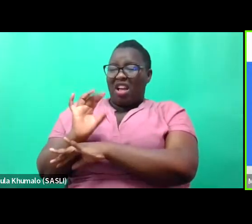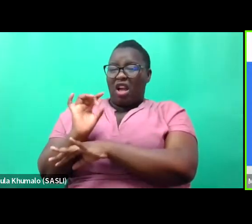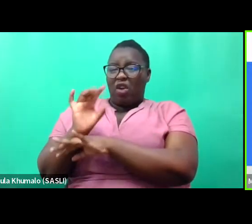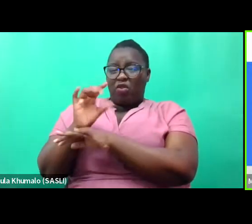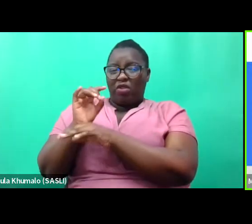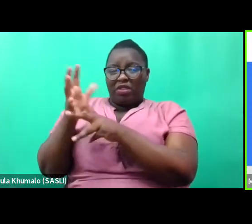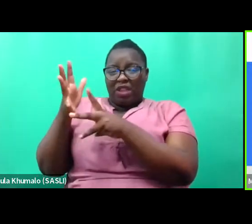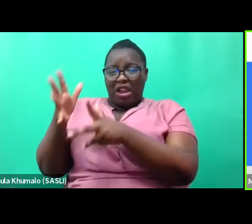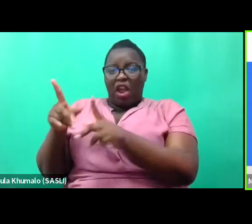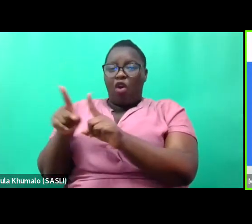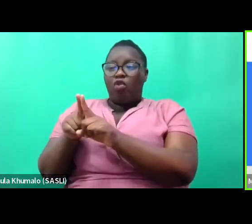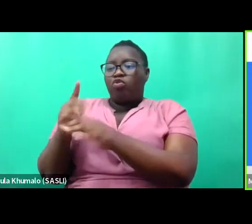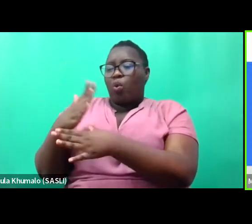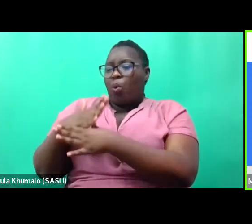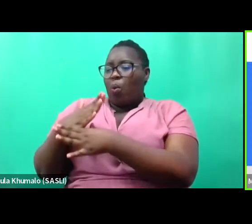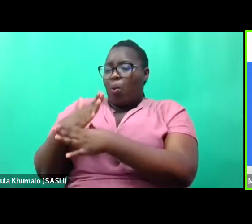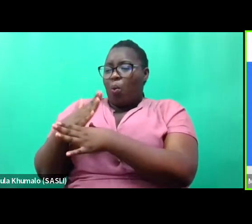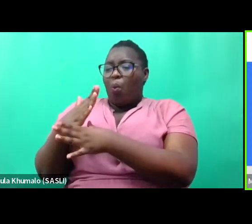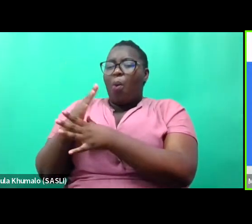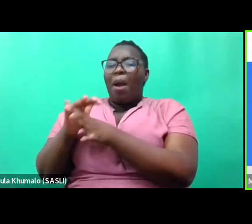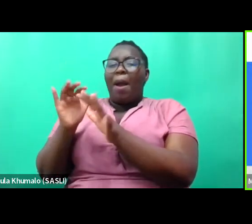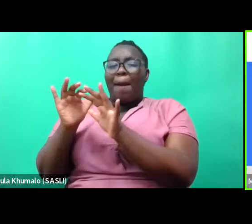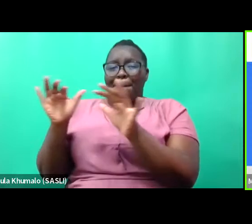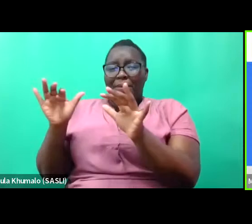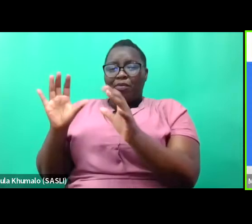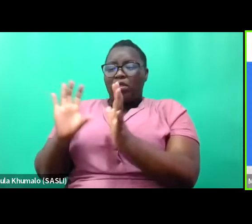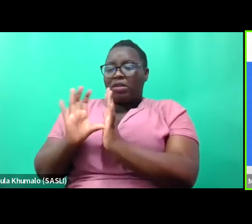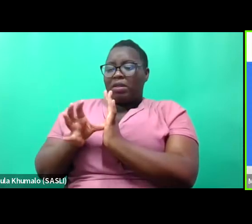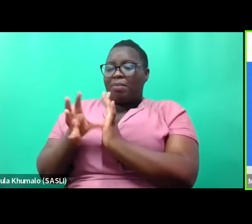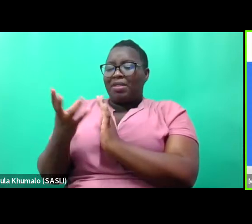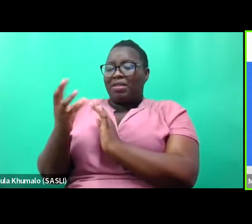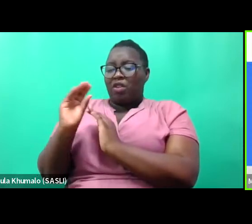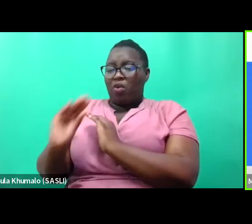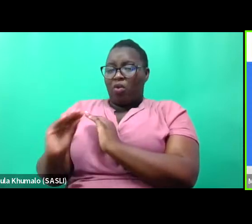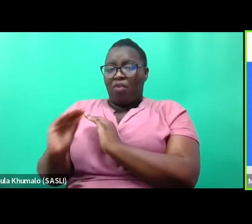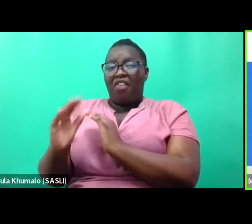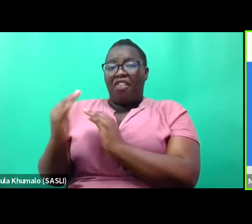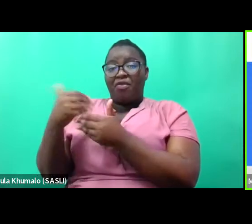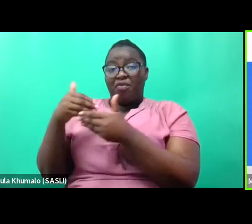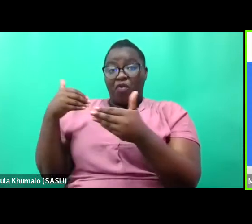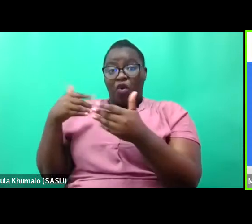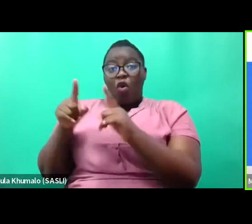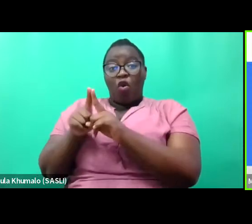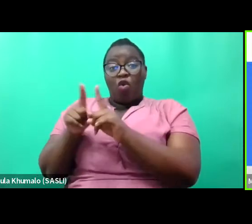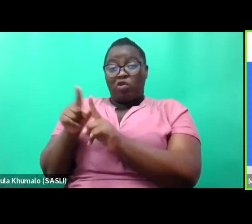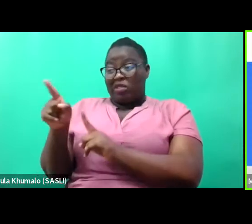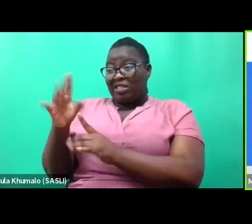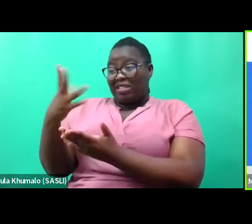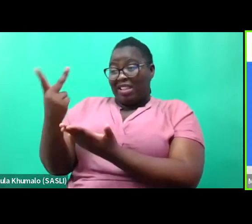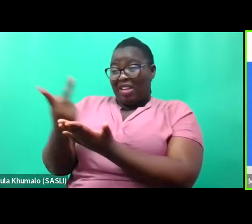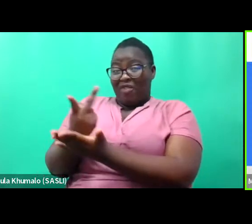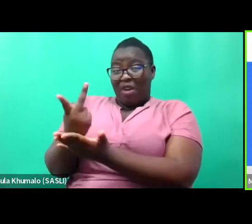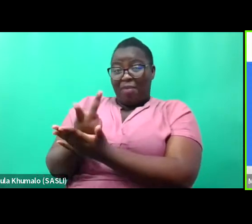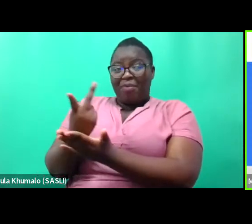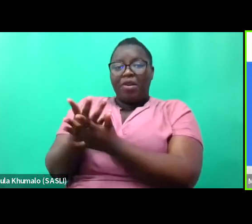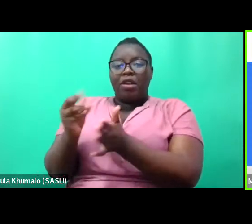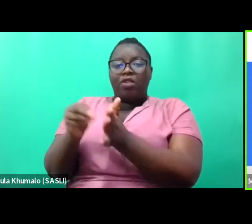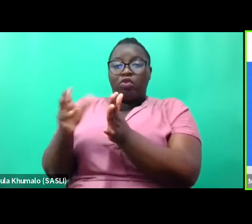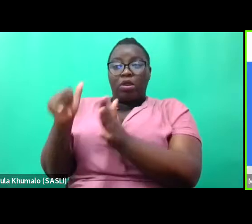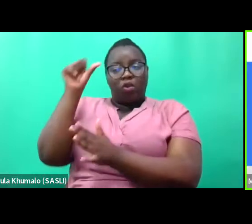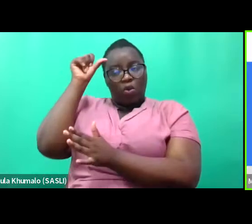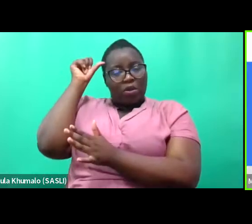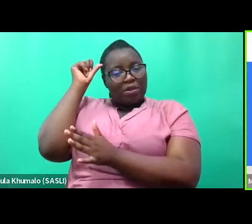with people with disabilities before. So she was familiar with students with autism, and it was a